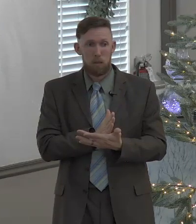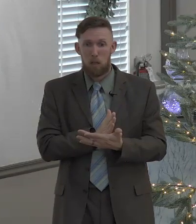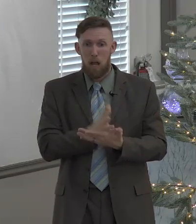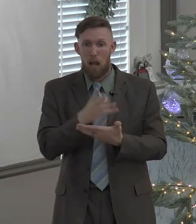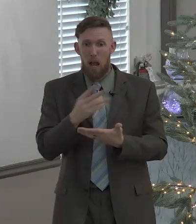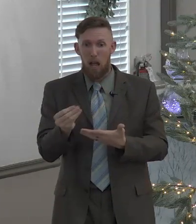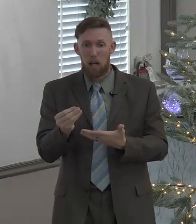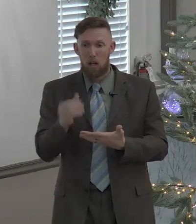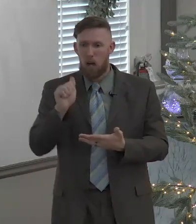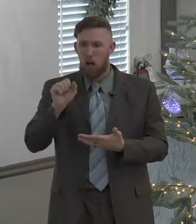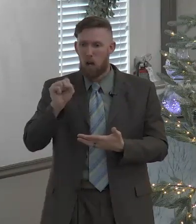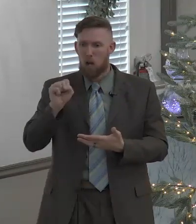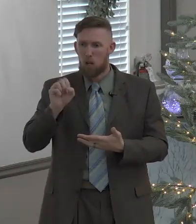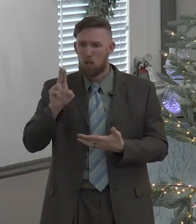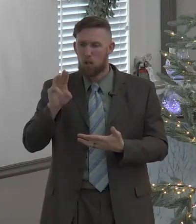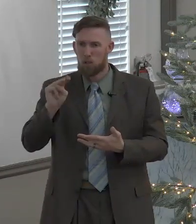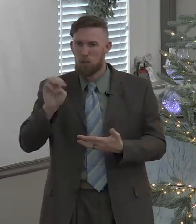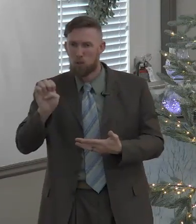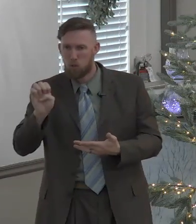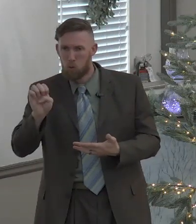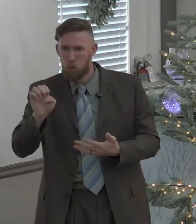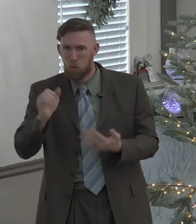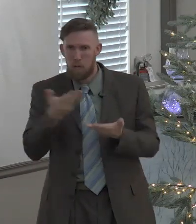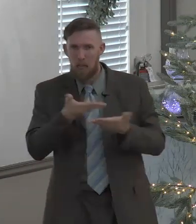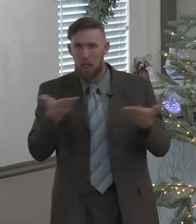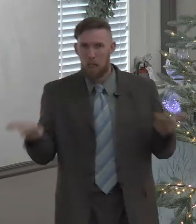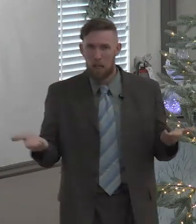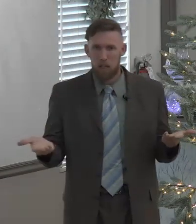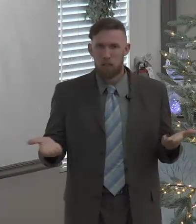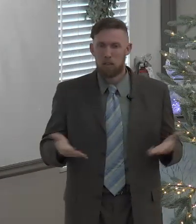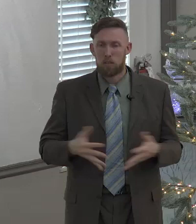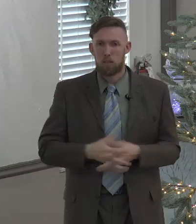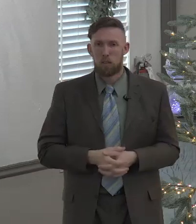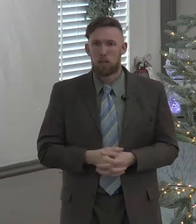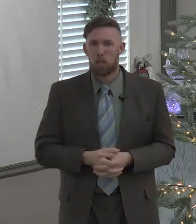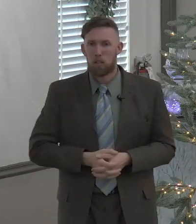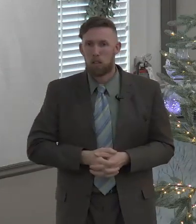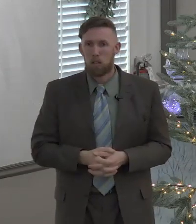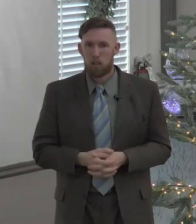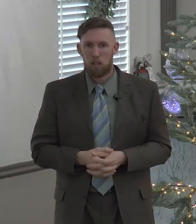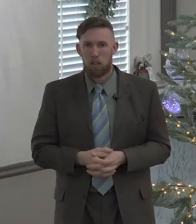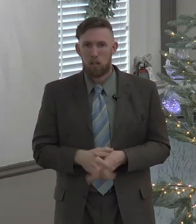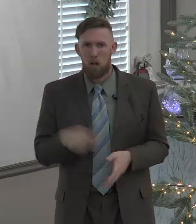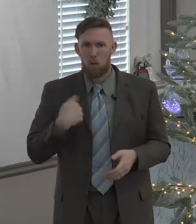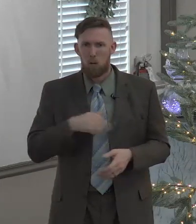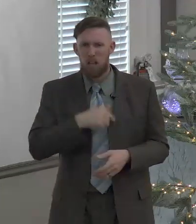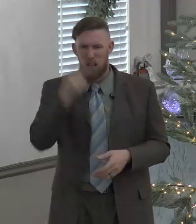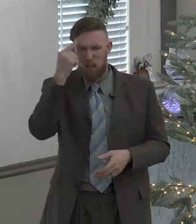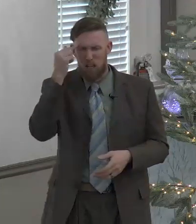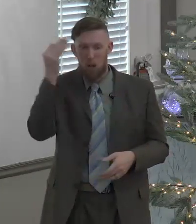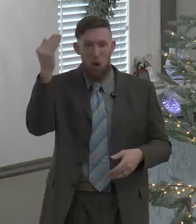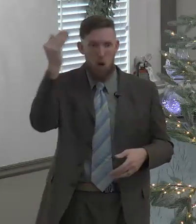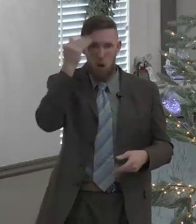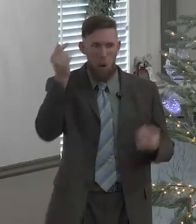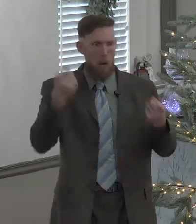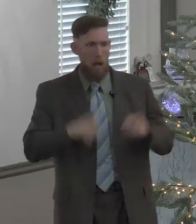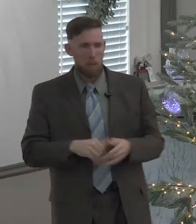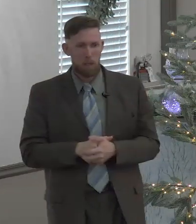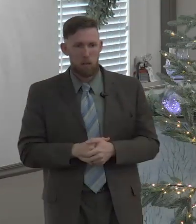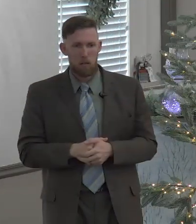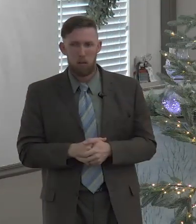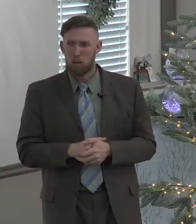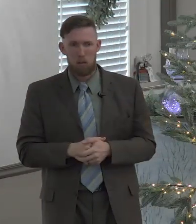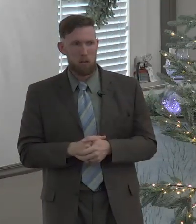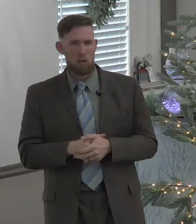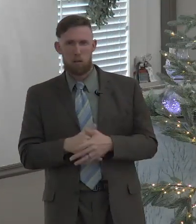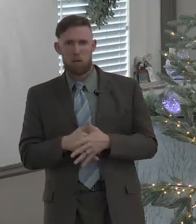we almost immediately draw conclusions? Isn't that true? Hey, can we be honest with